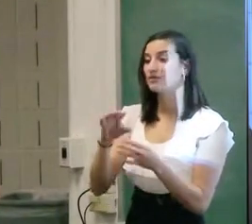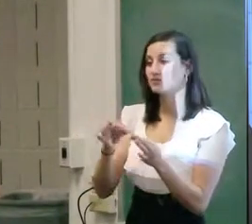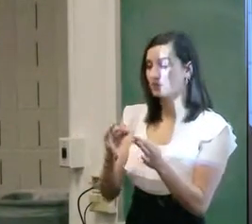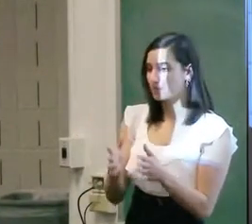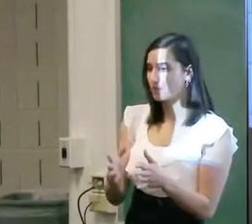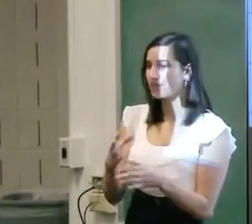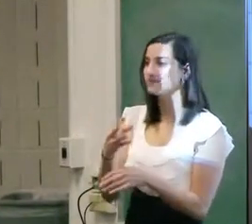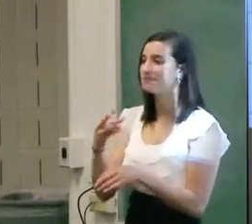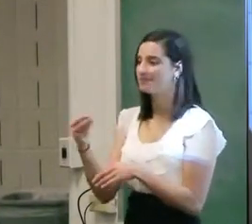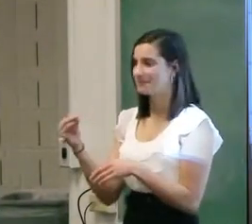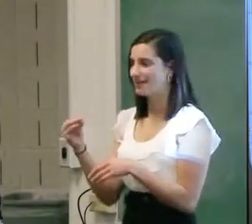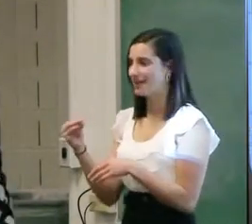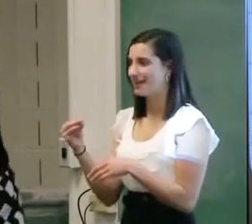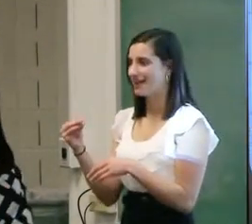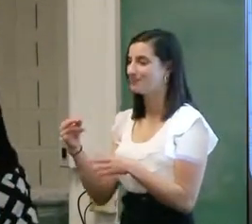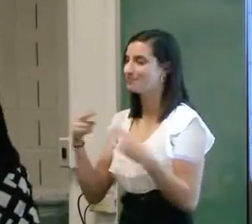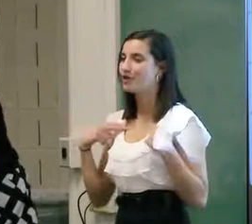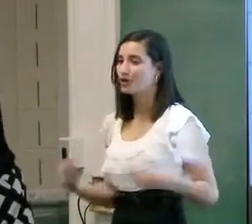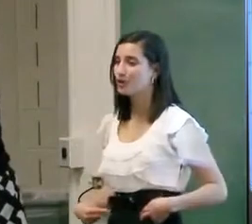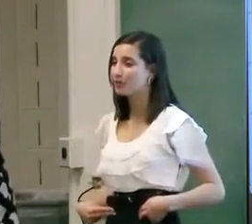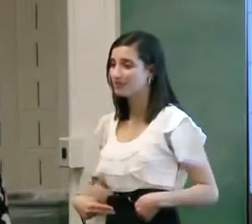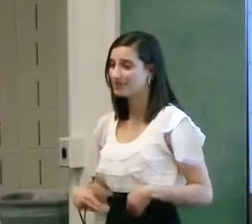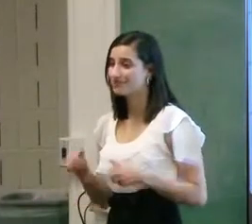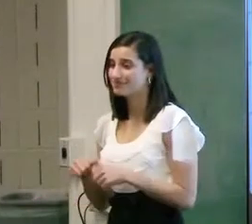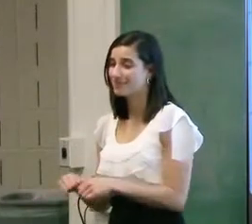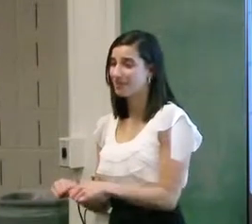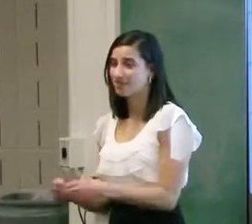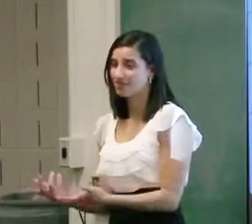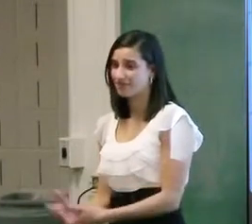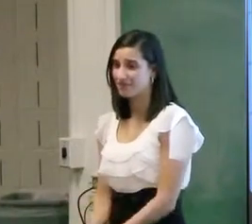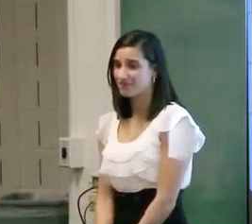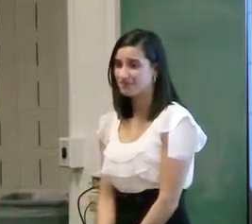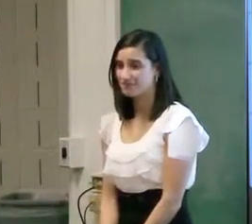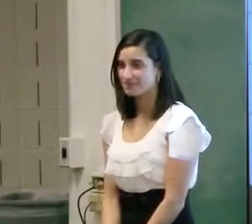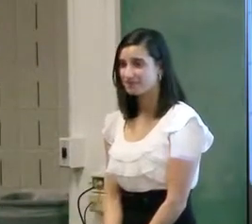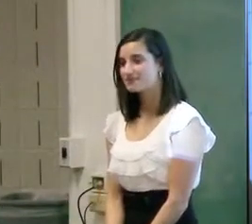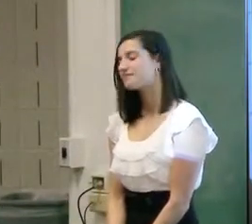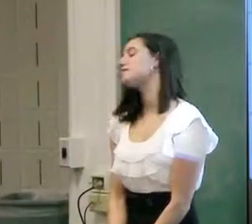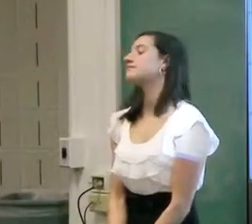be, you're human still too.